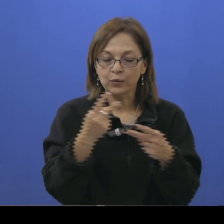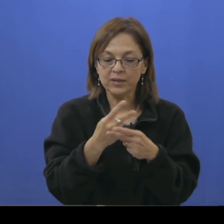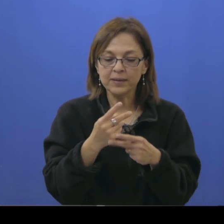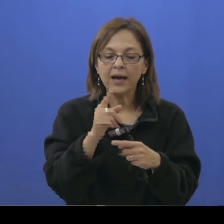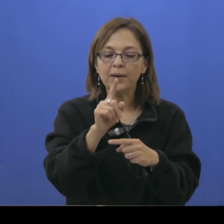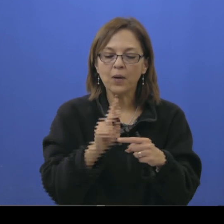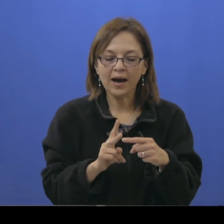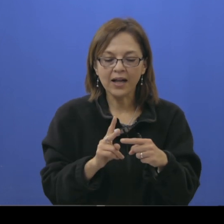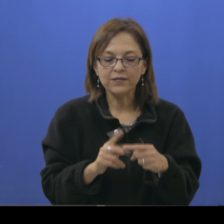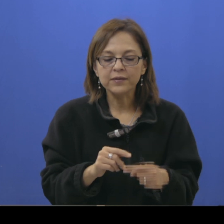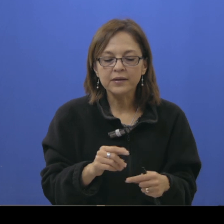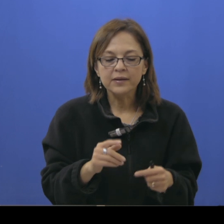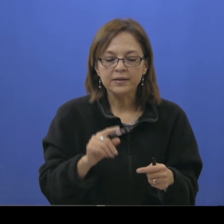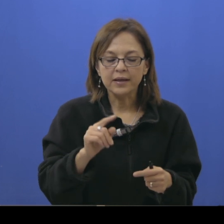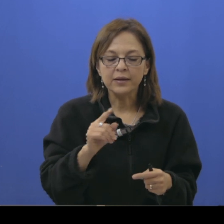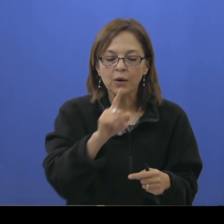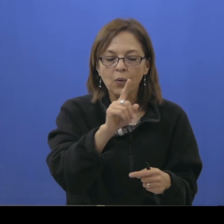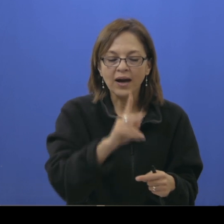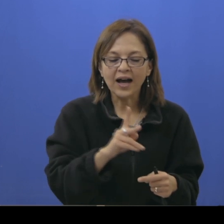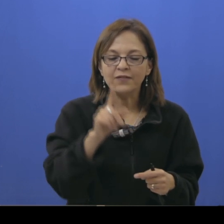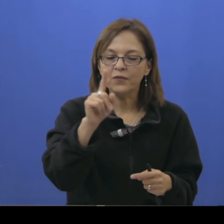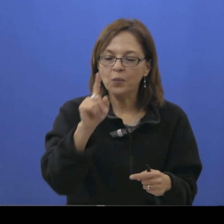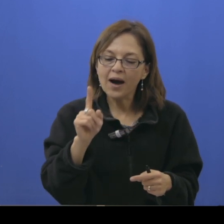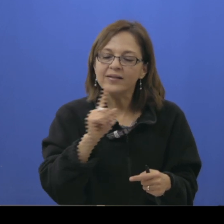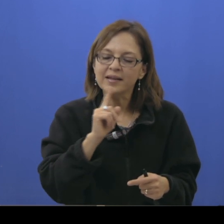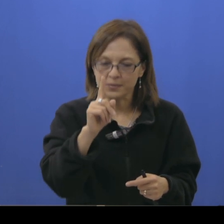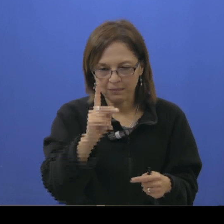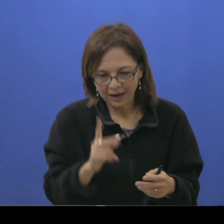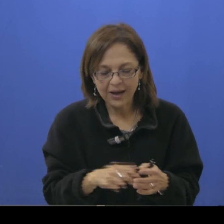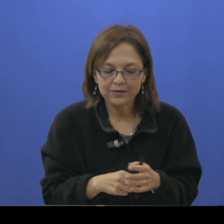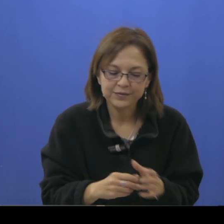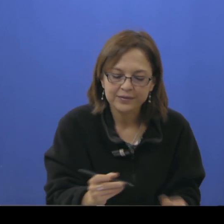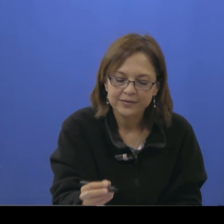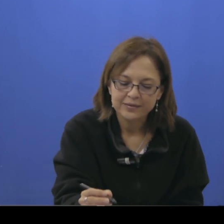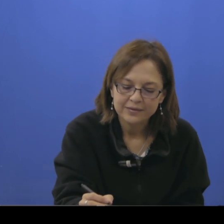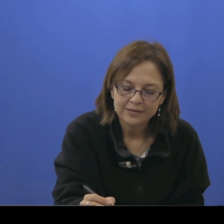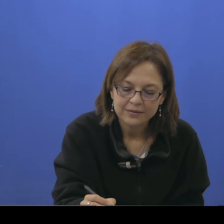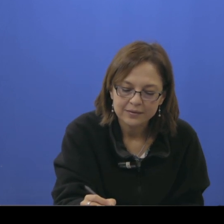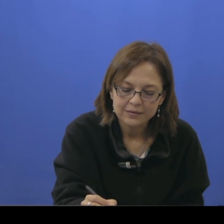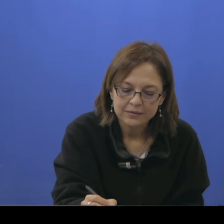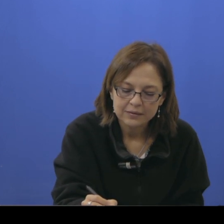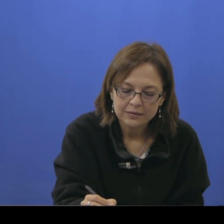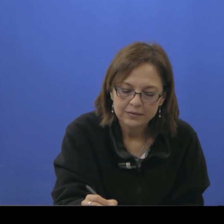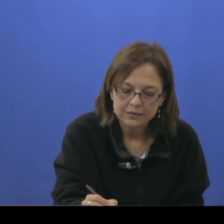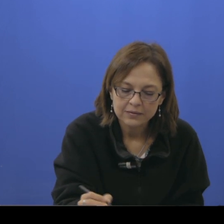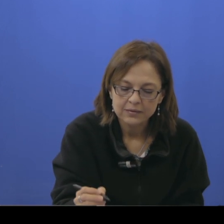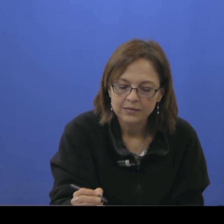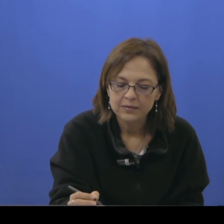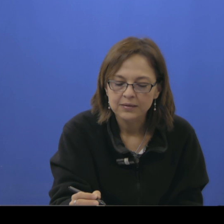Then multiply by 1/2. Then 1/2 of 1 is 1/2.